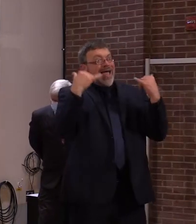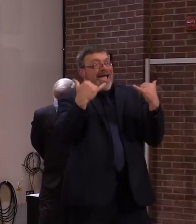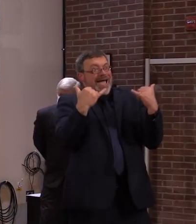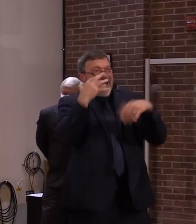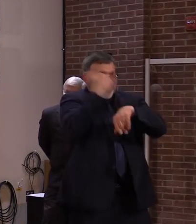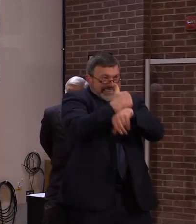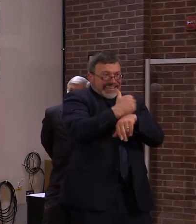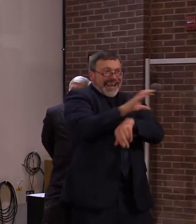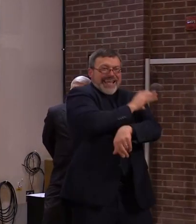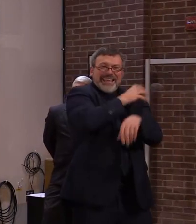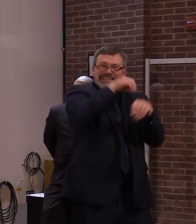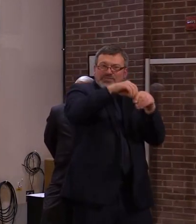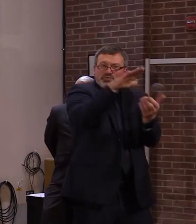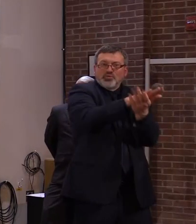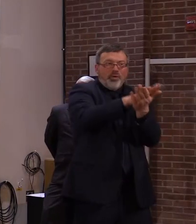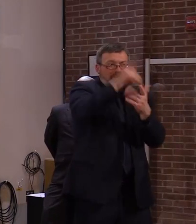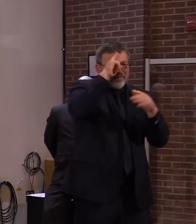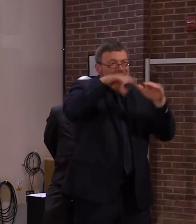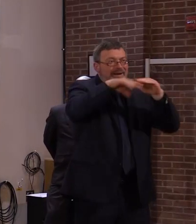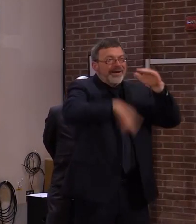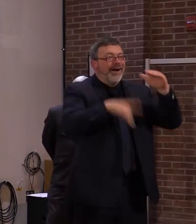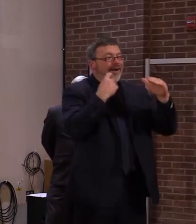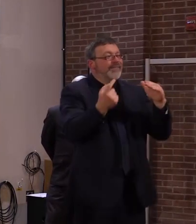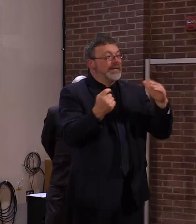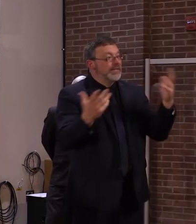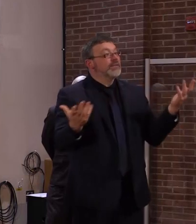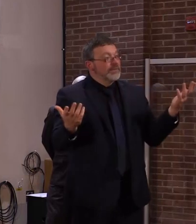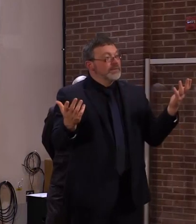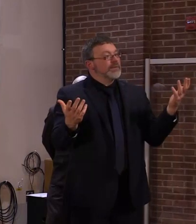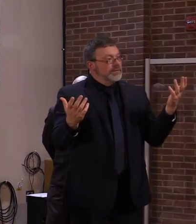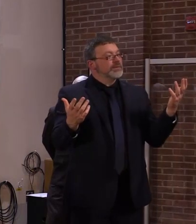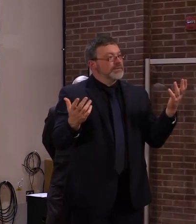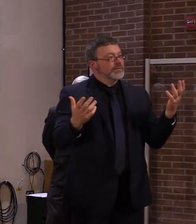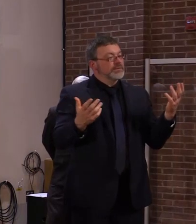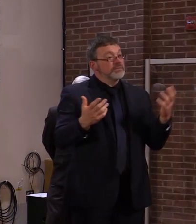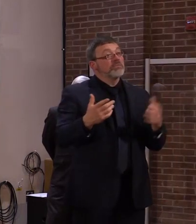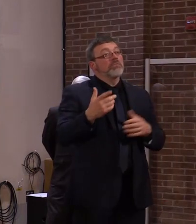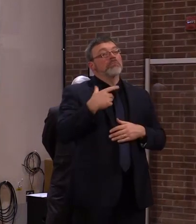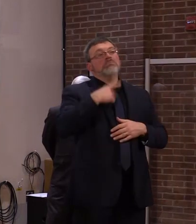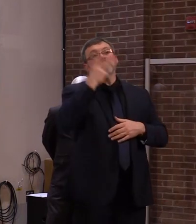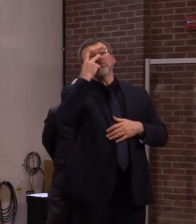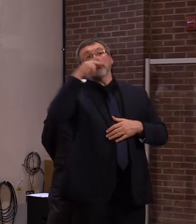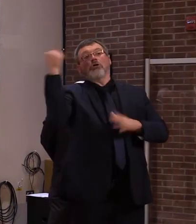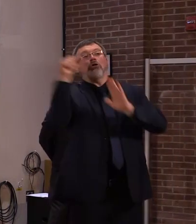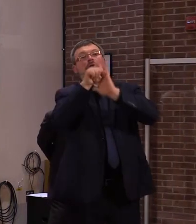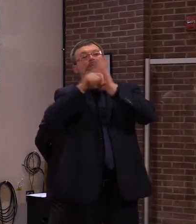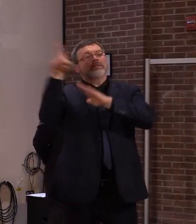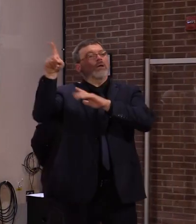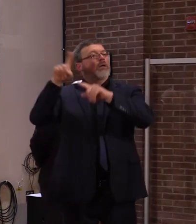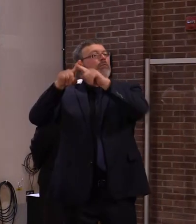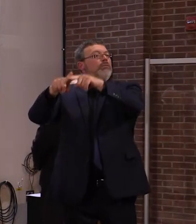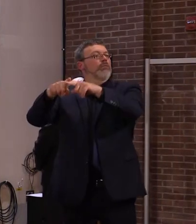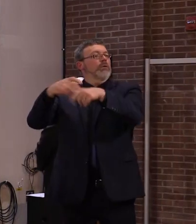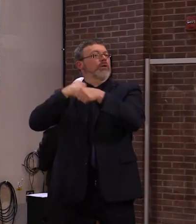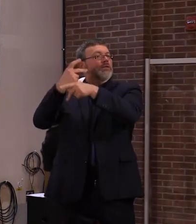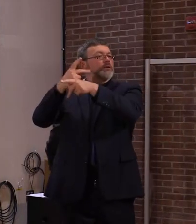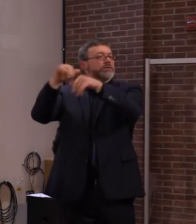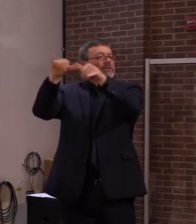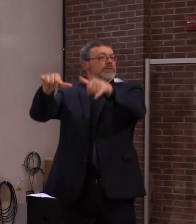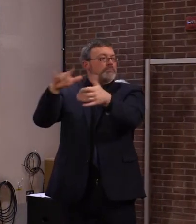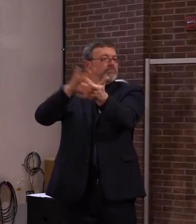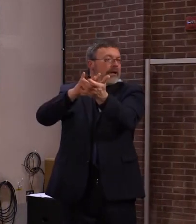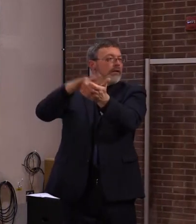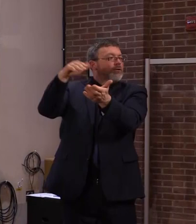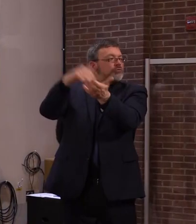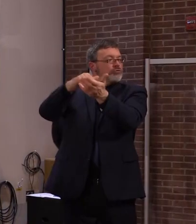are relying completely on the healthcare system and on the pharmacies to do the heavy lifting for this.